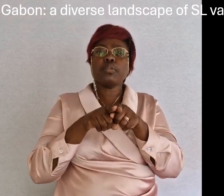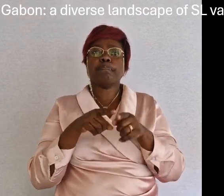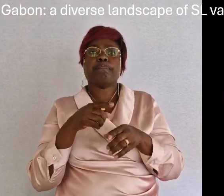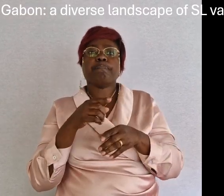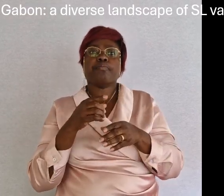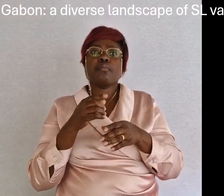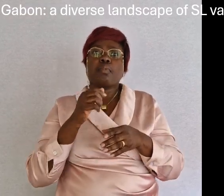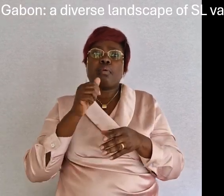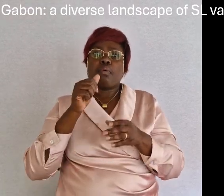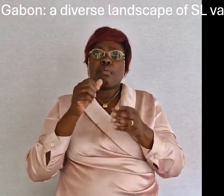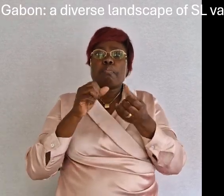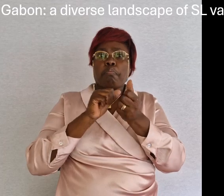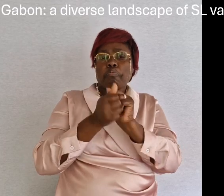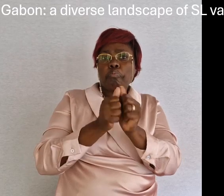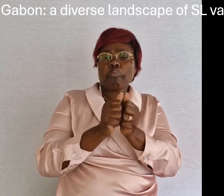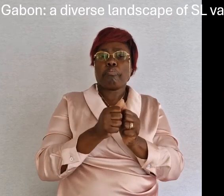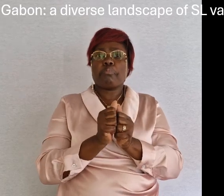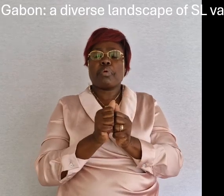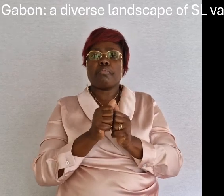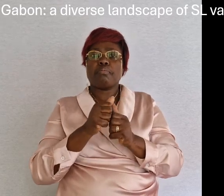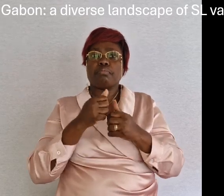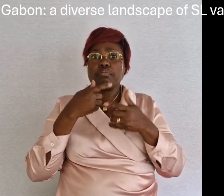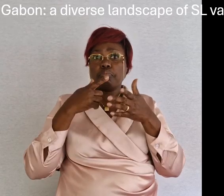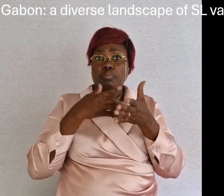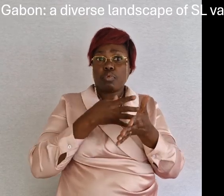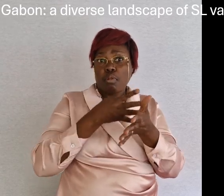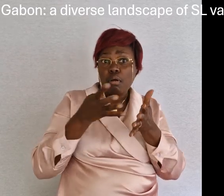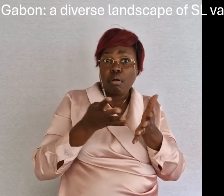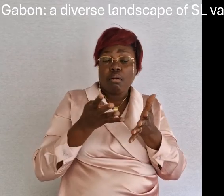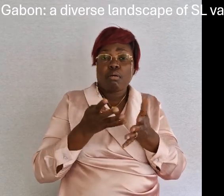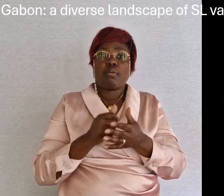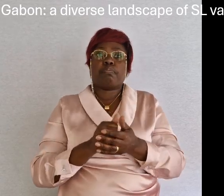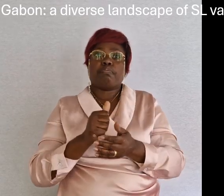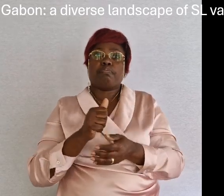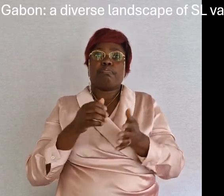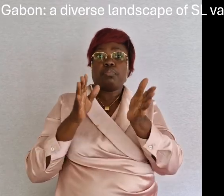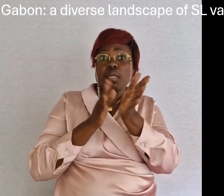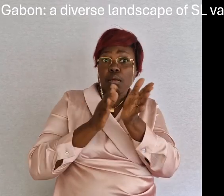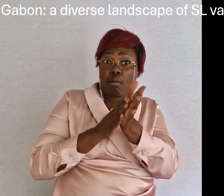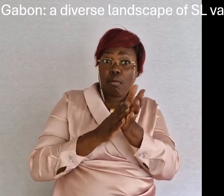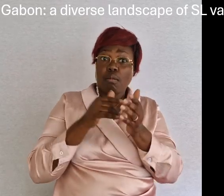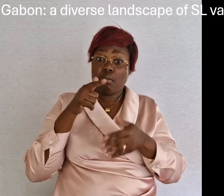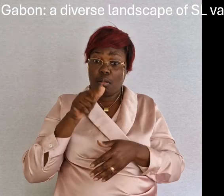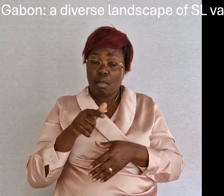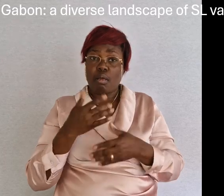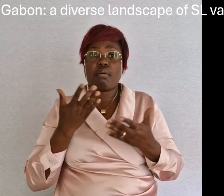of the old LSF. So now there was a problem